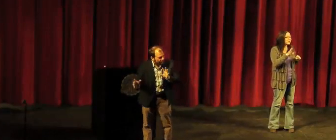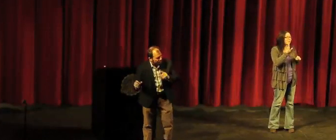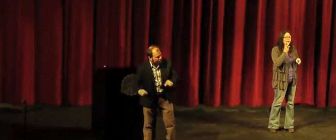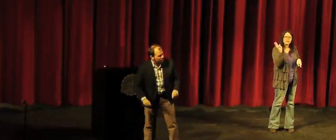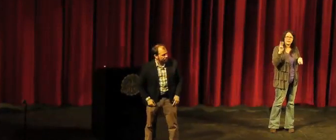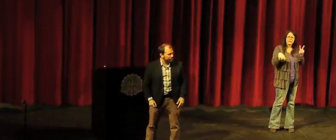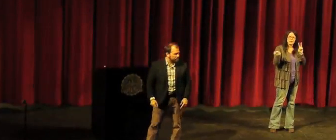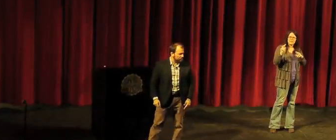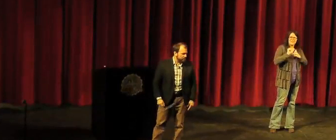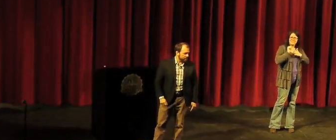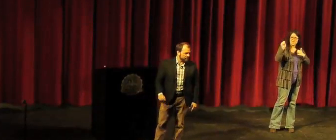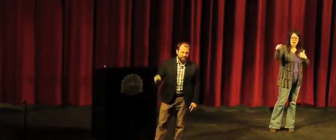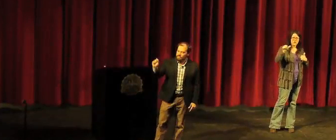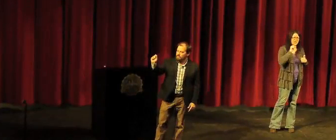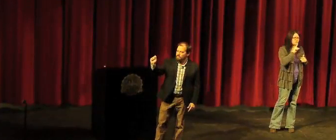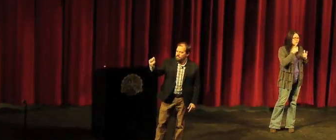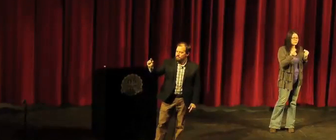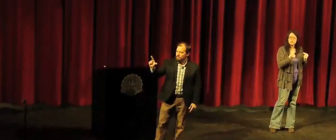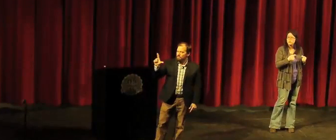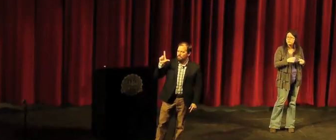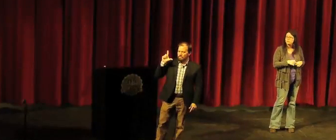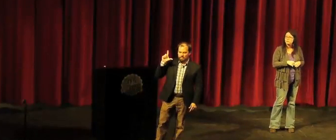ways off, not sure how it's going to go, so they do this.